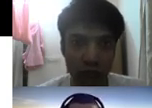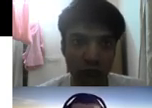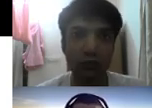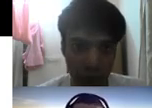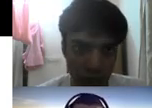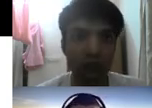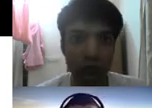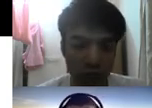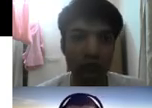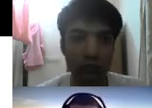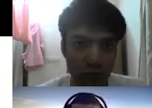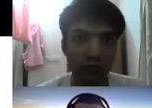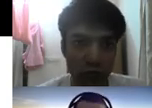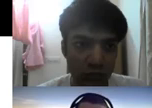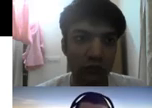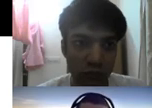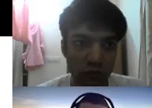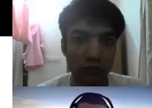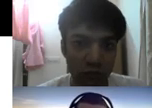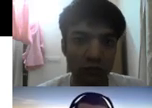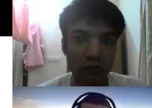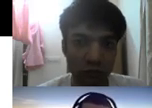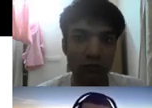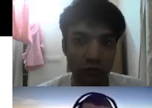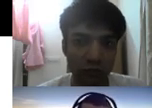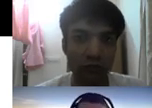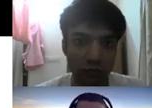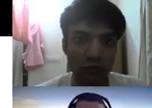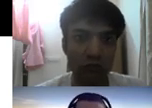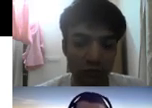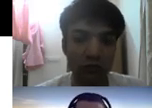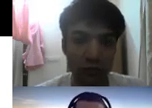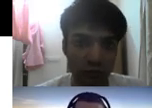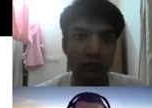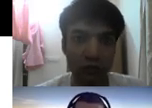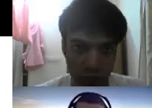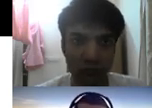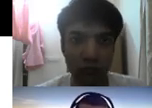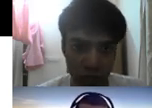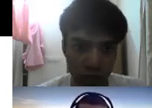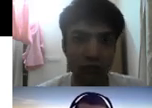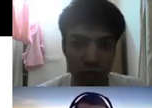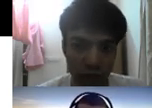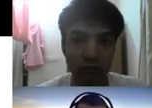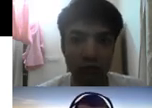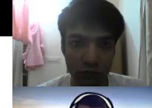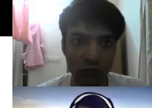UI changes, etc., that just can benefit people. But we had to make the first step in order for people